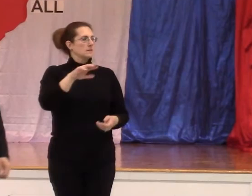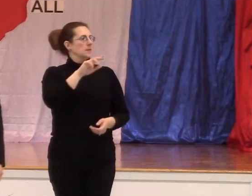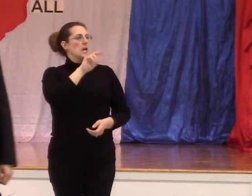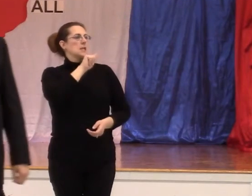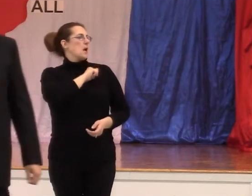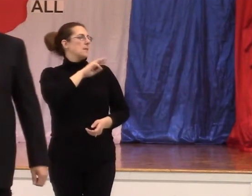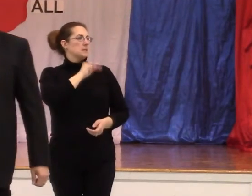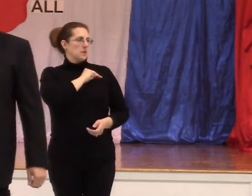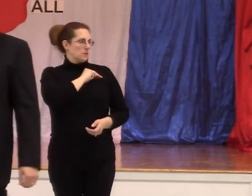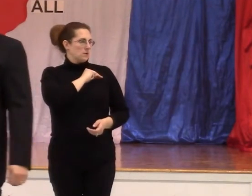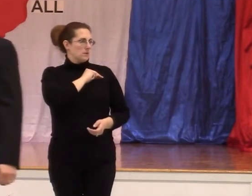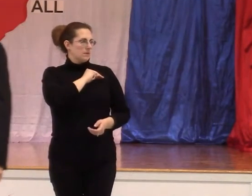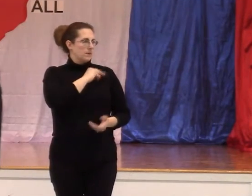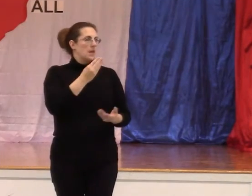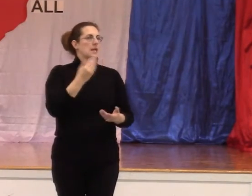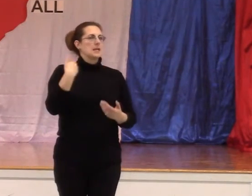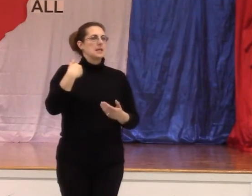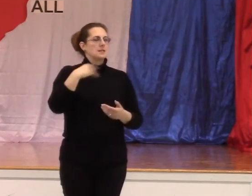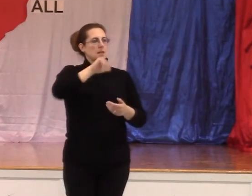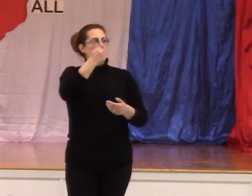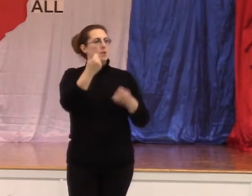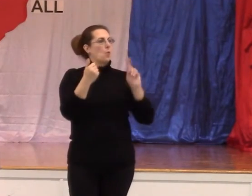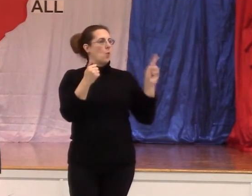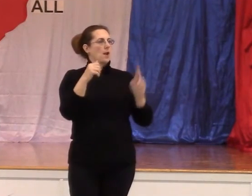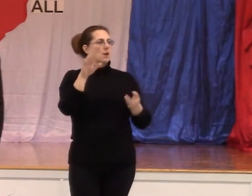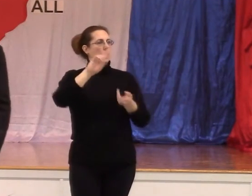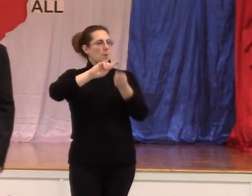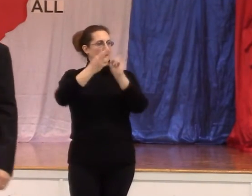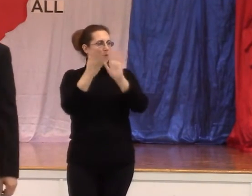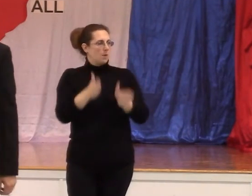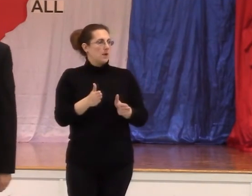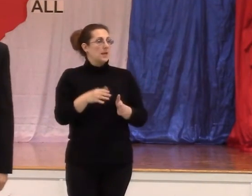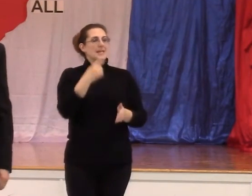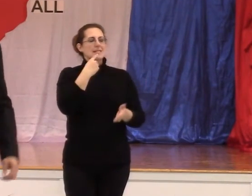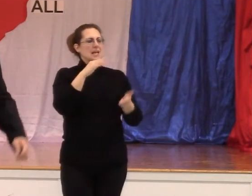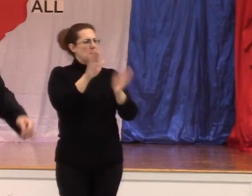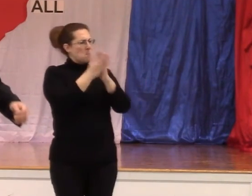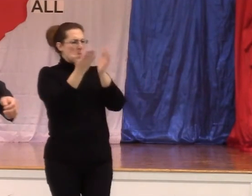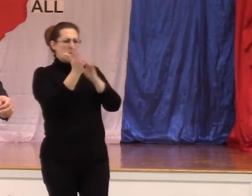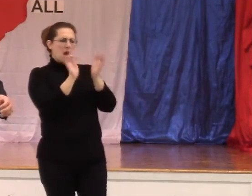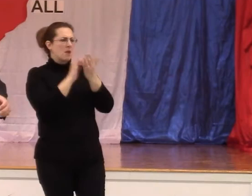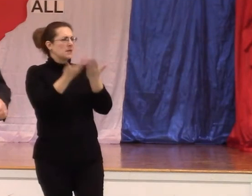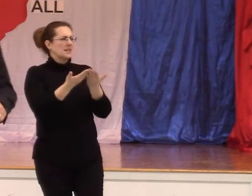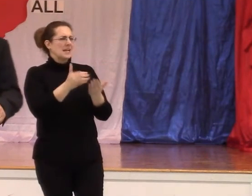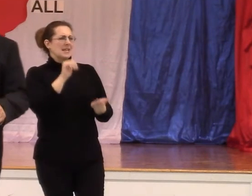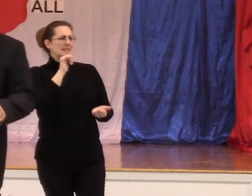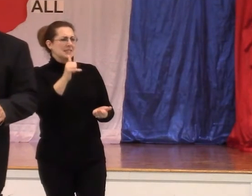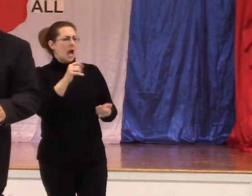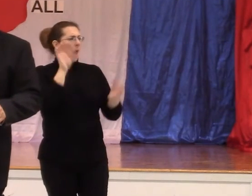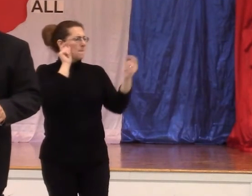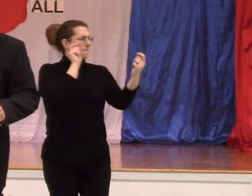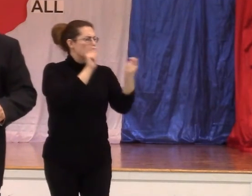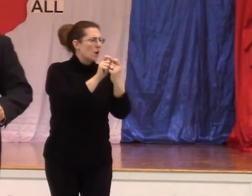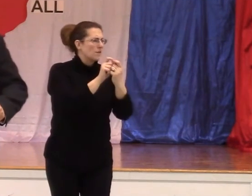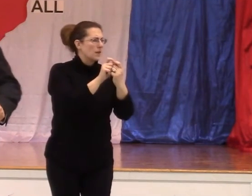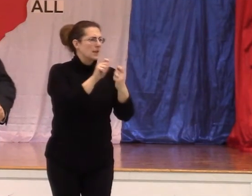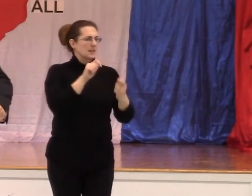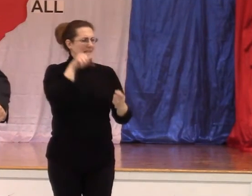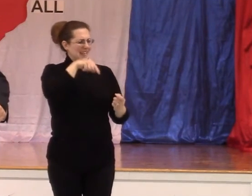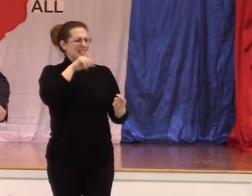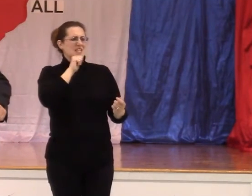is another radical reformer. He has this quote, which I will use. The Bible is not infallible, but incomplete.